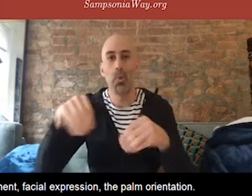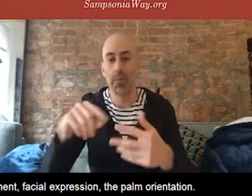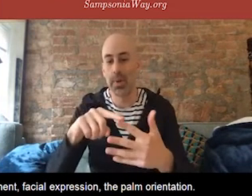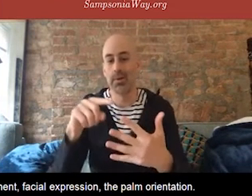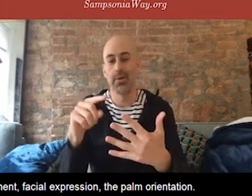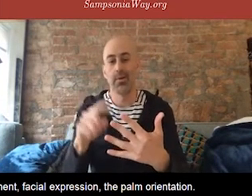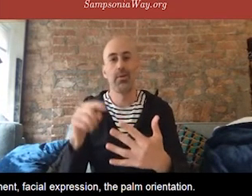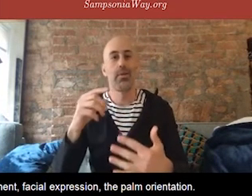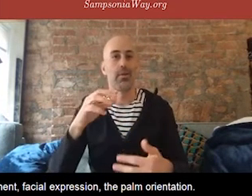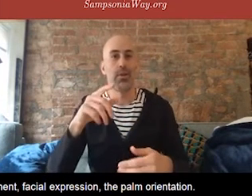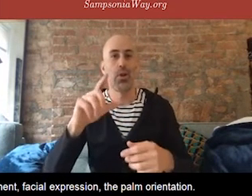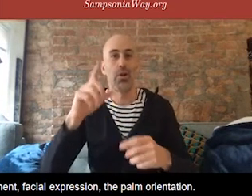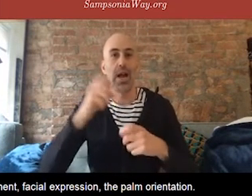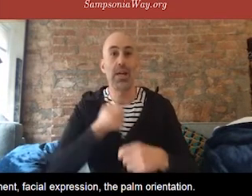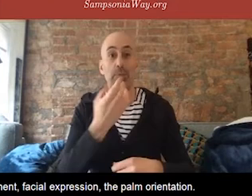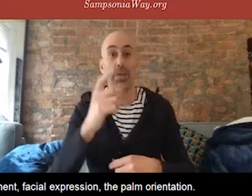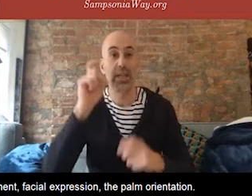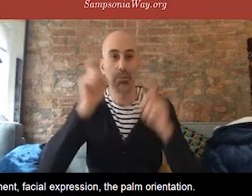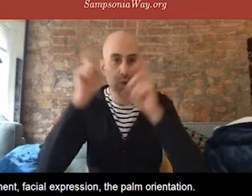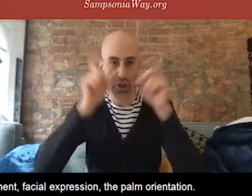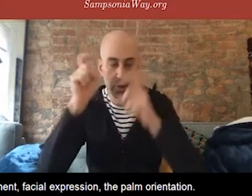parameters: orientation, movement,